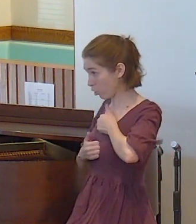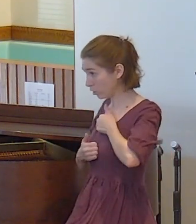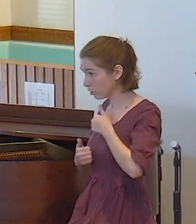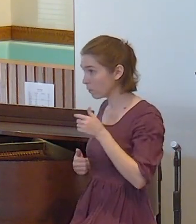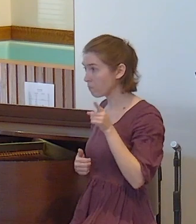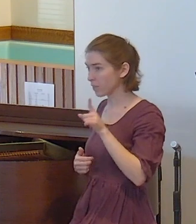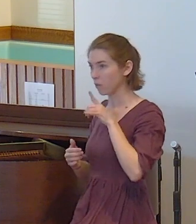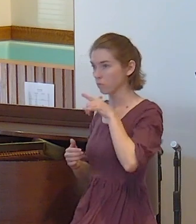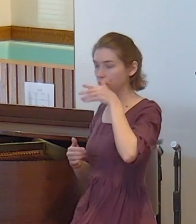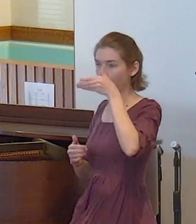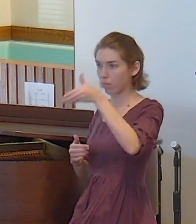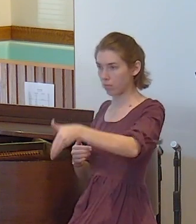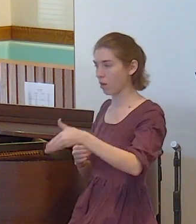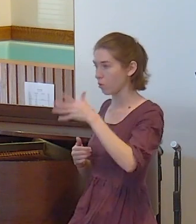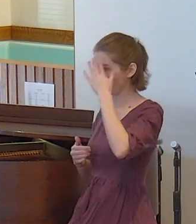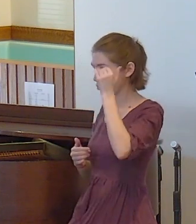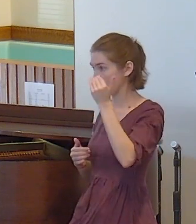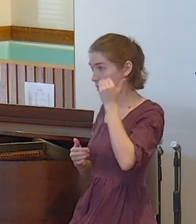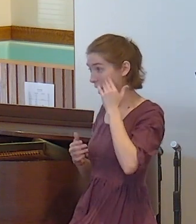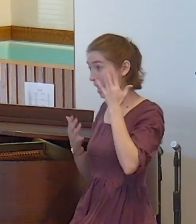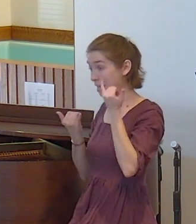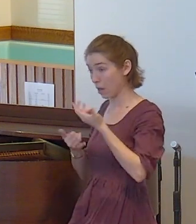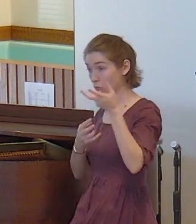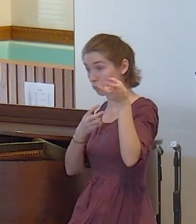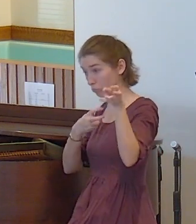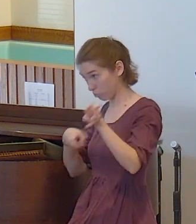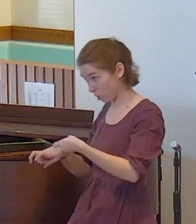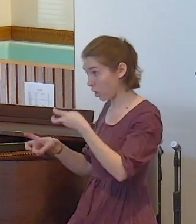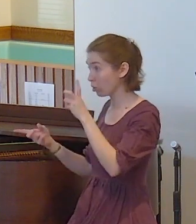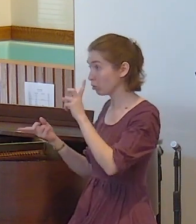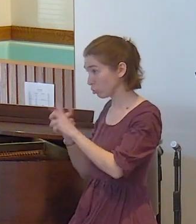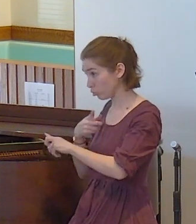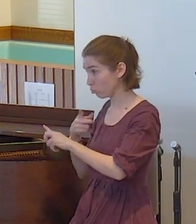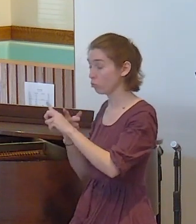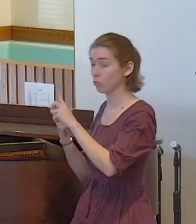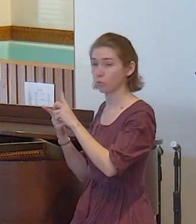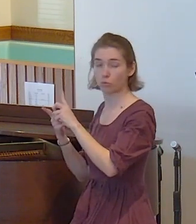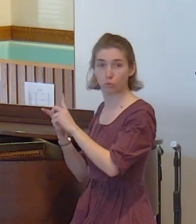he was stationed there in Korea, and now he's being transferred to over by